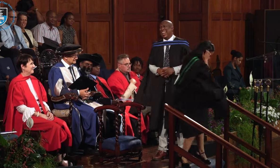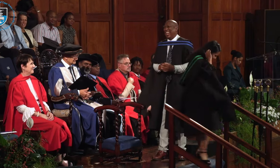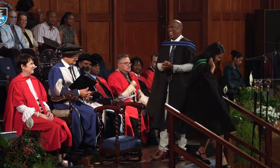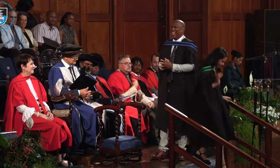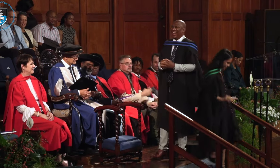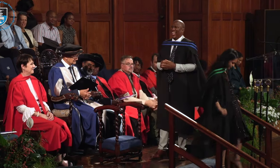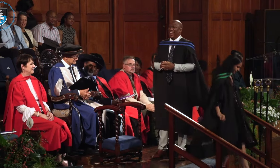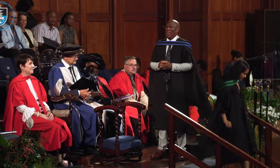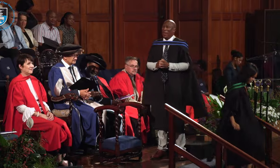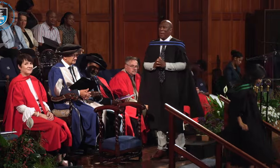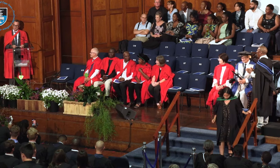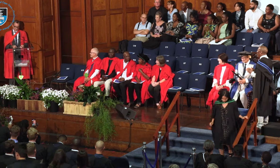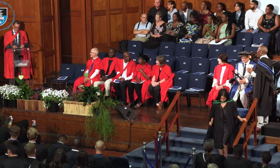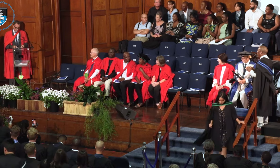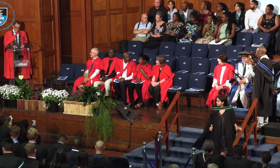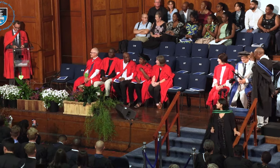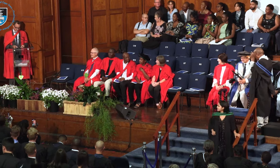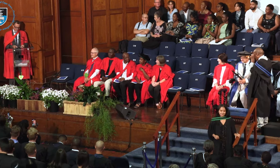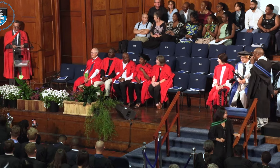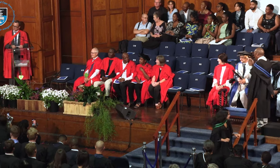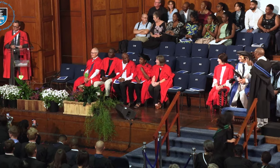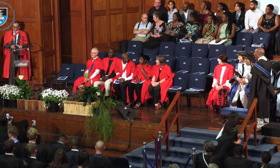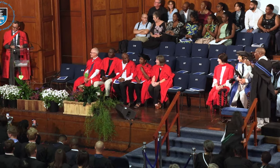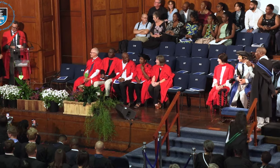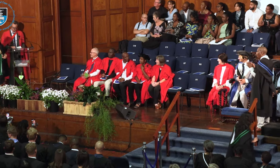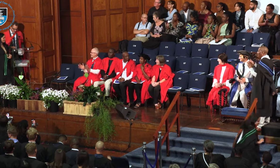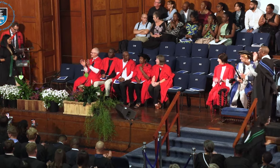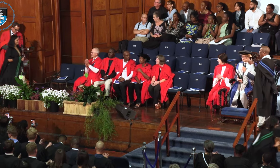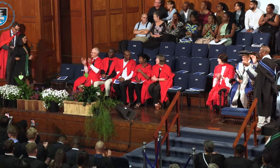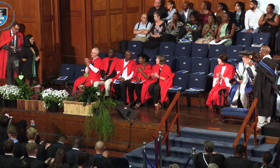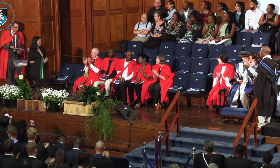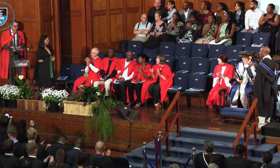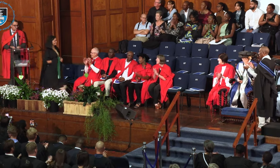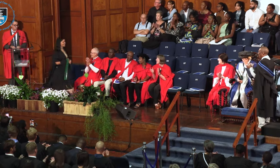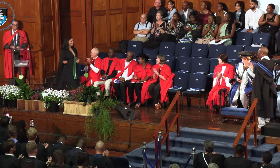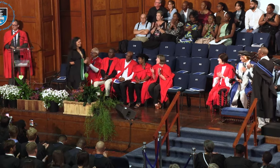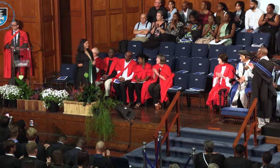For Bachelor of Landscape Architecture Honors, Eden Clutie.